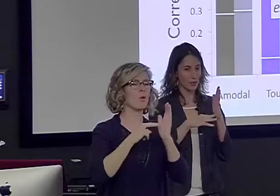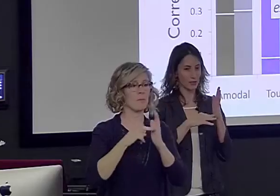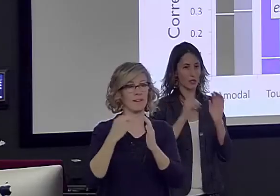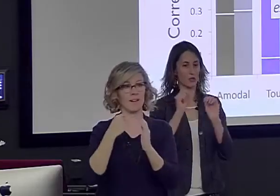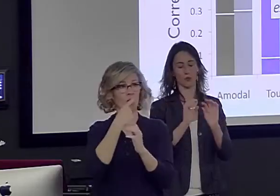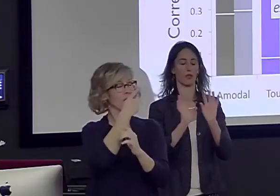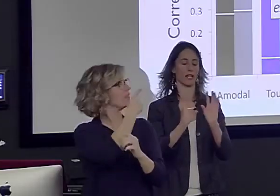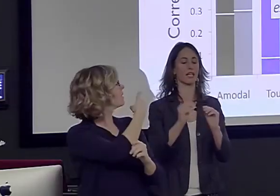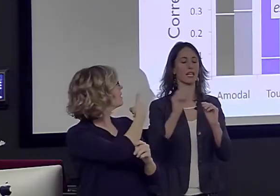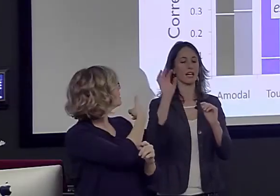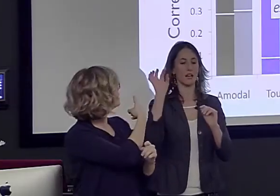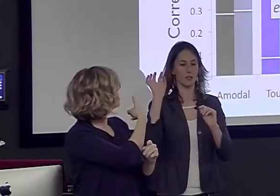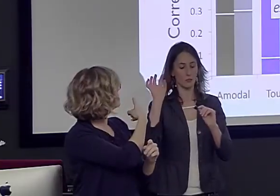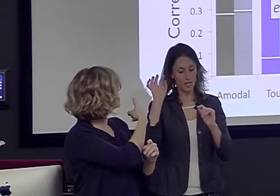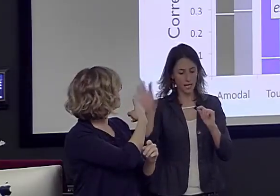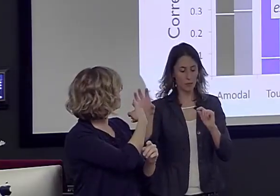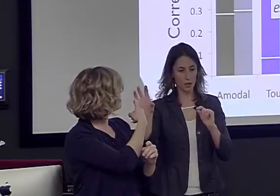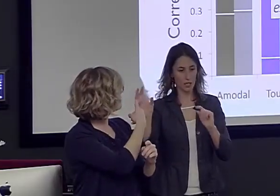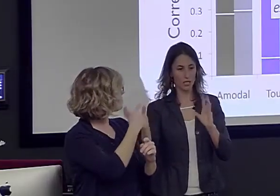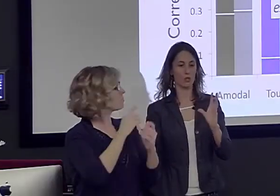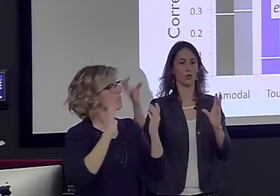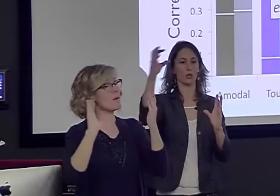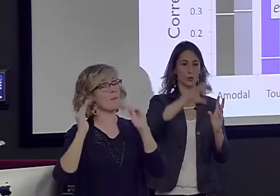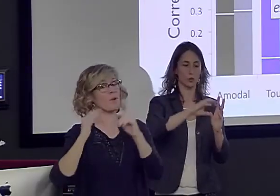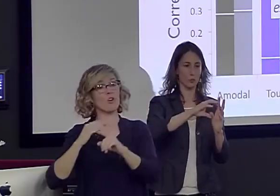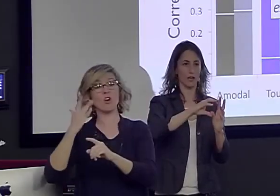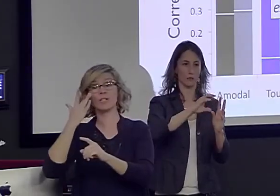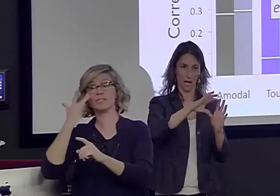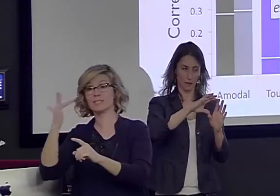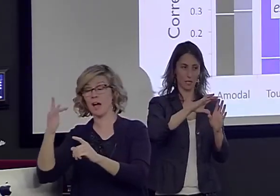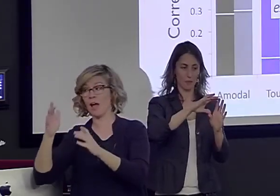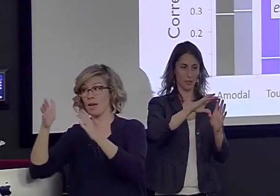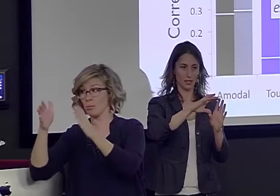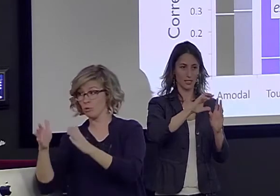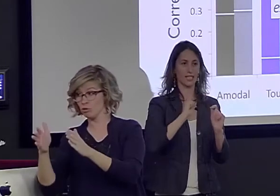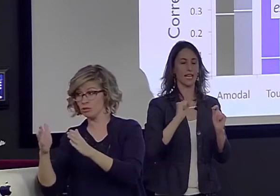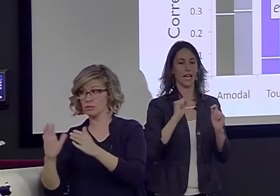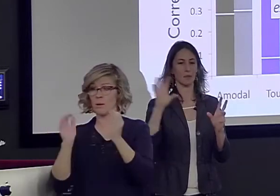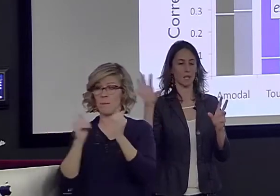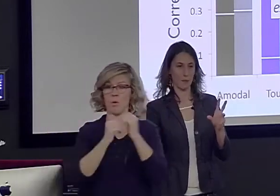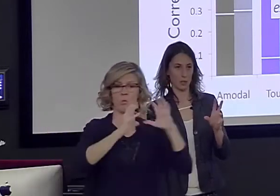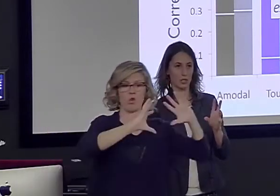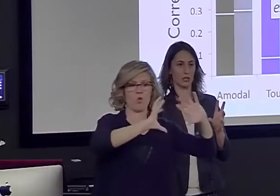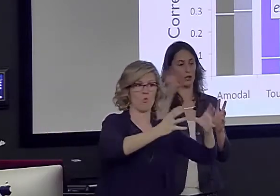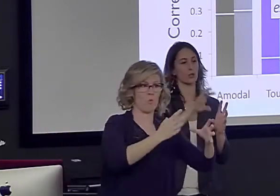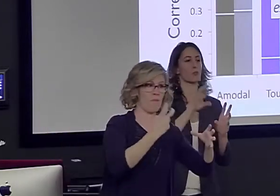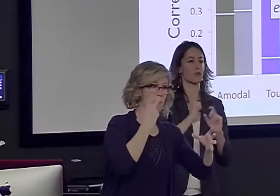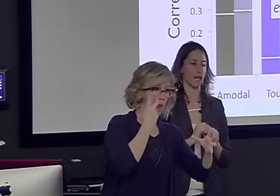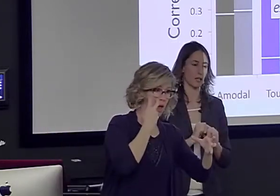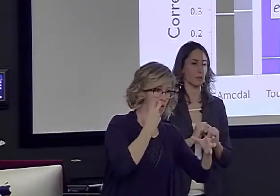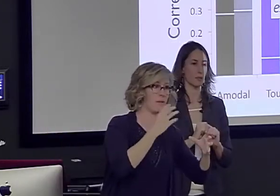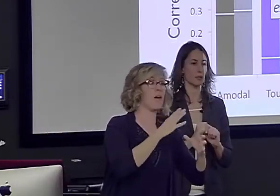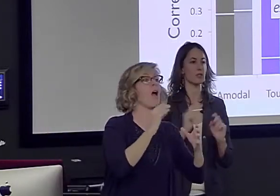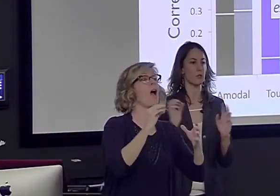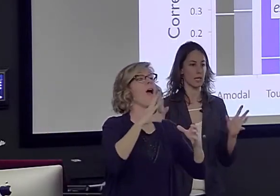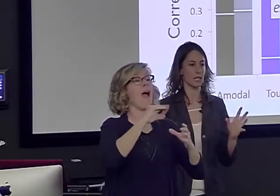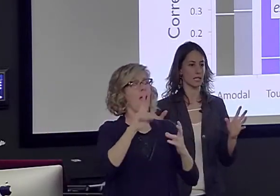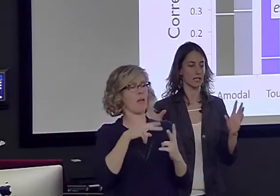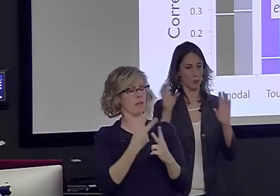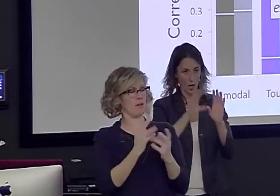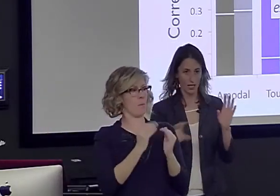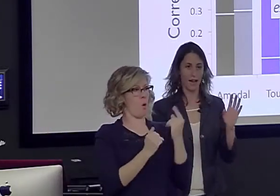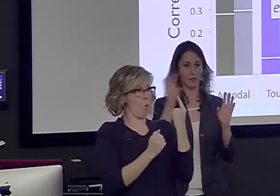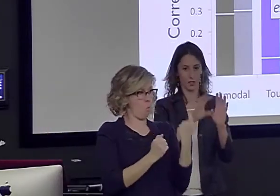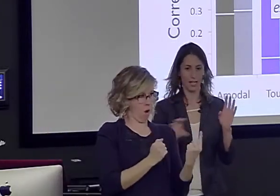people, sighted person to the group of blind people, and a blind person to the group of sighted people. So